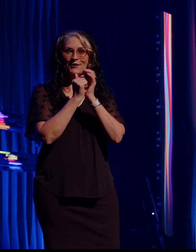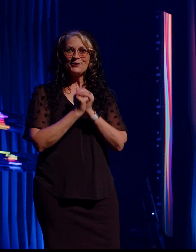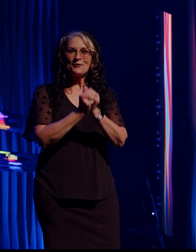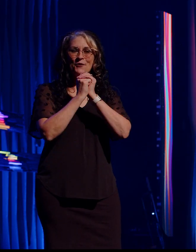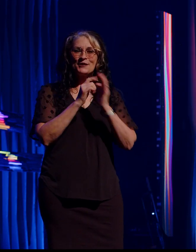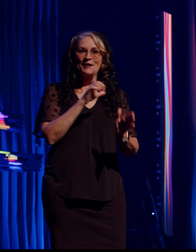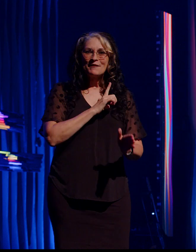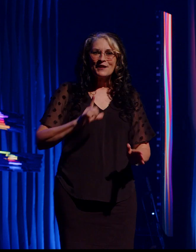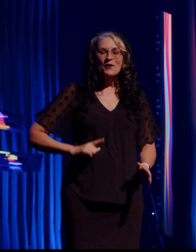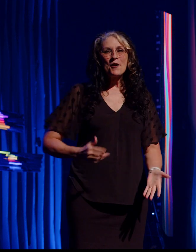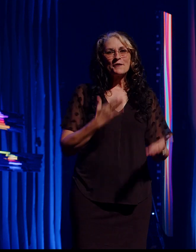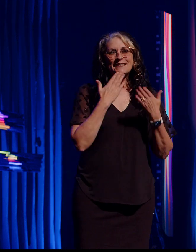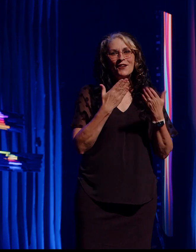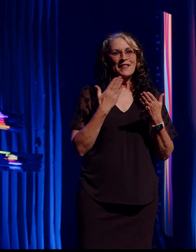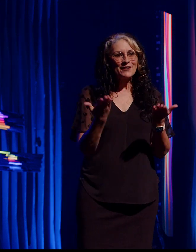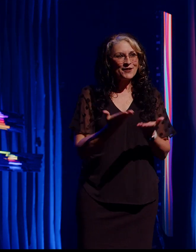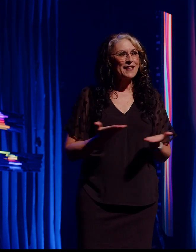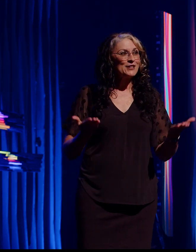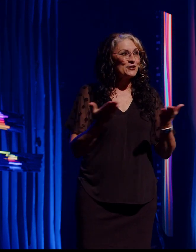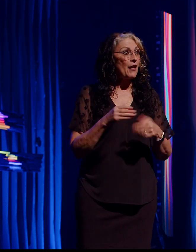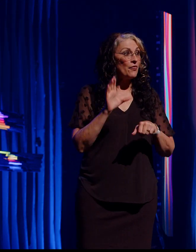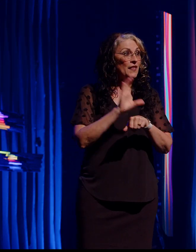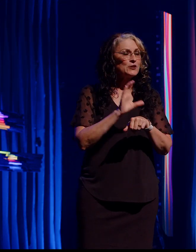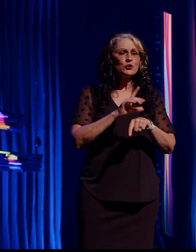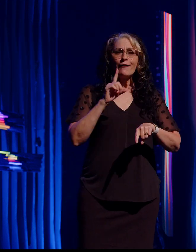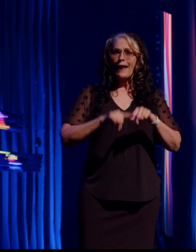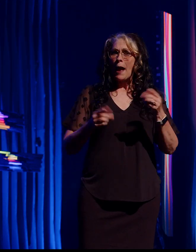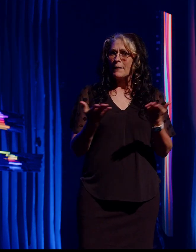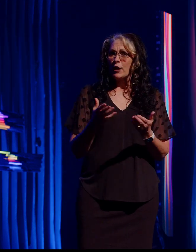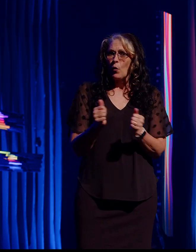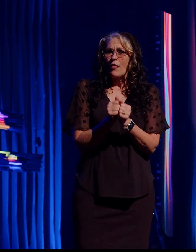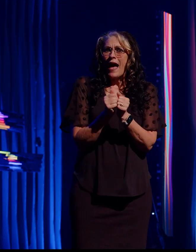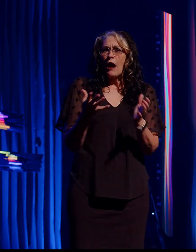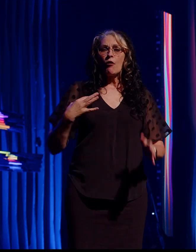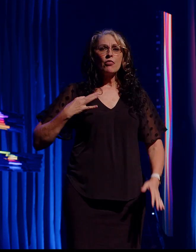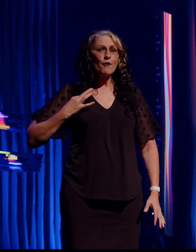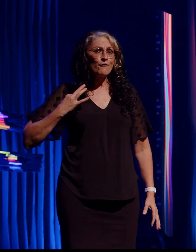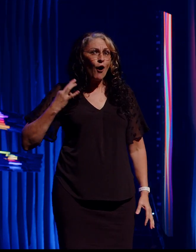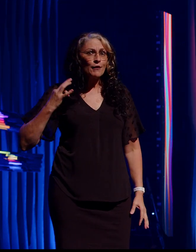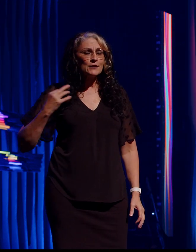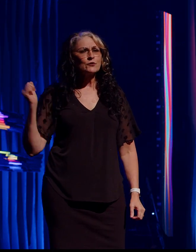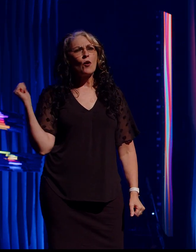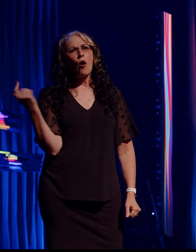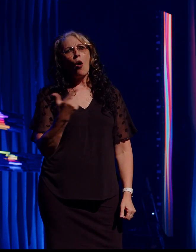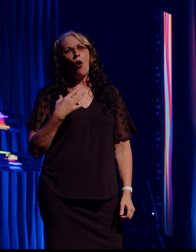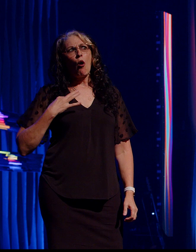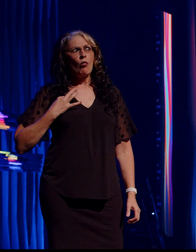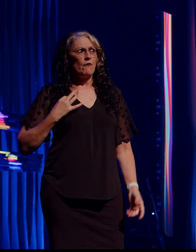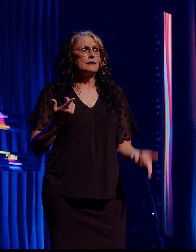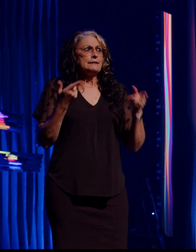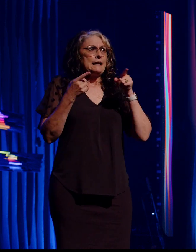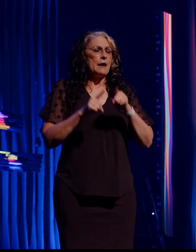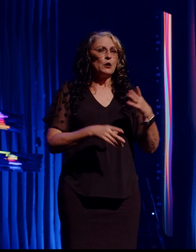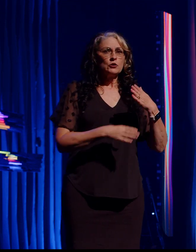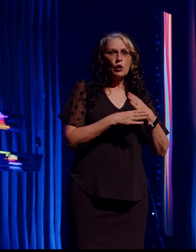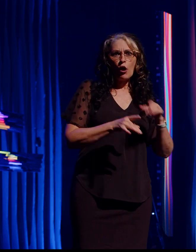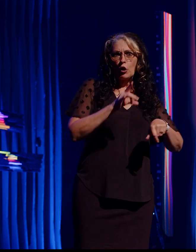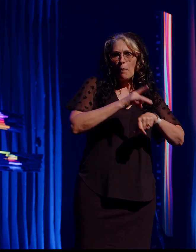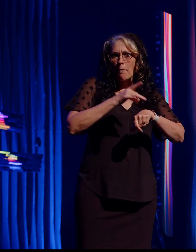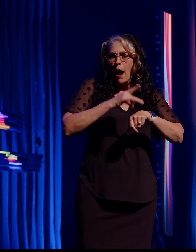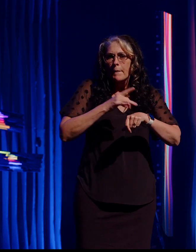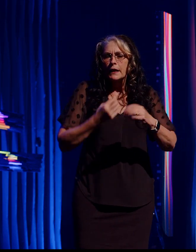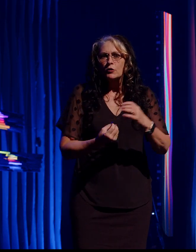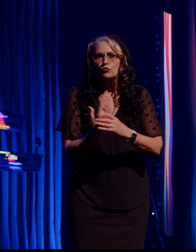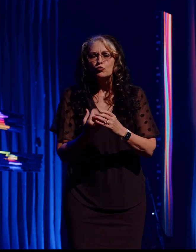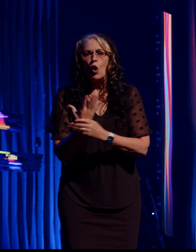Lord. And we're so thankful that you're here. This church could not exist without our volunteers. All the volunteers that make it happen, from soccer to the pumpkin patch